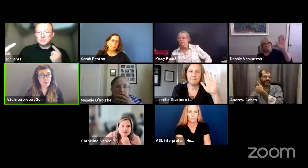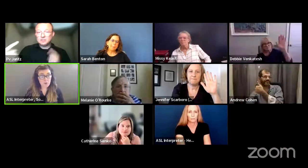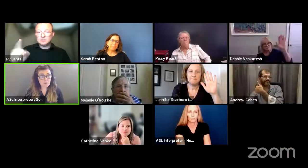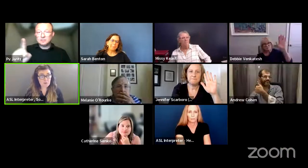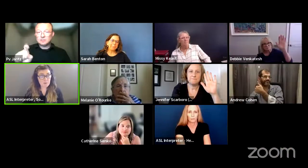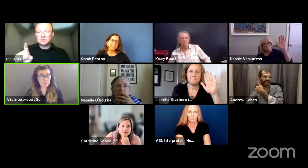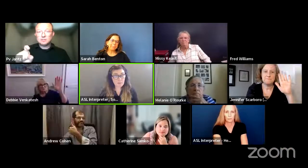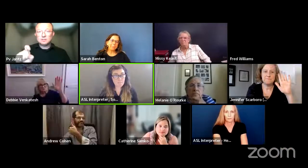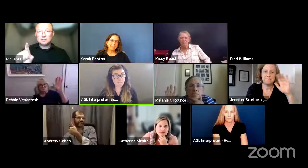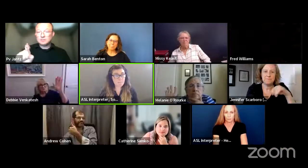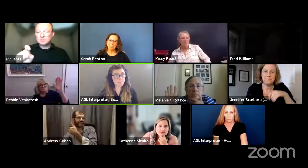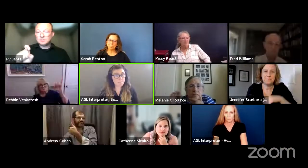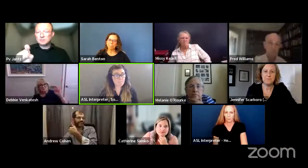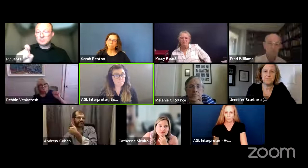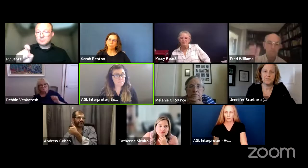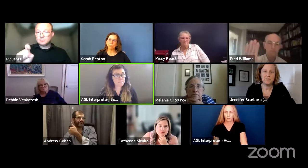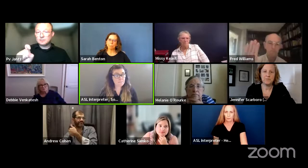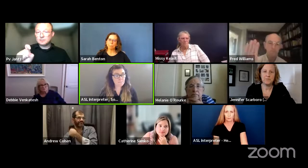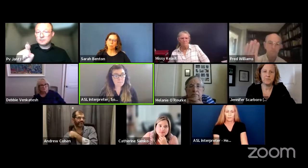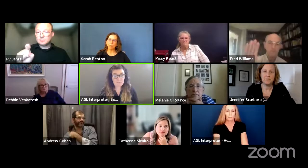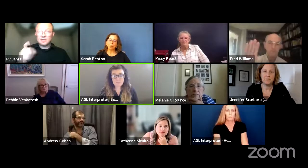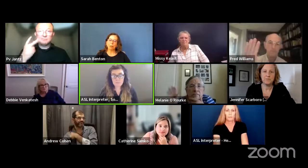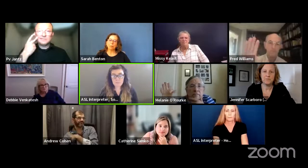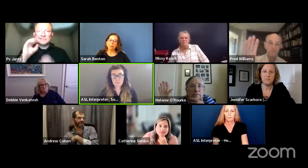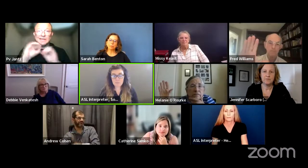Anyone opposed?